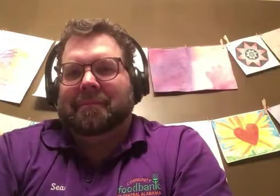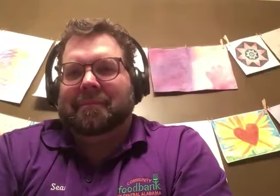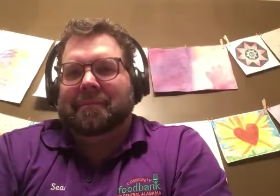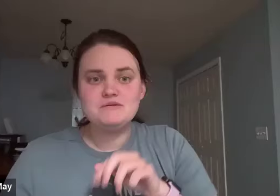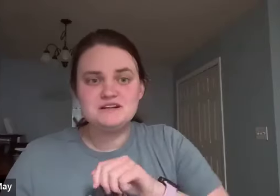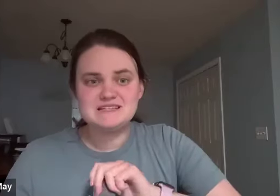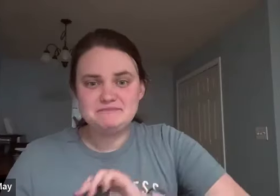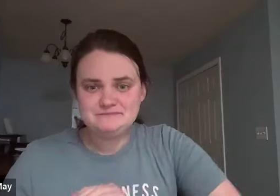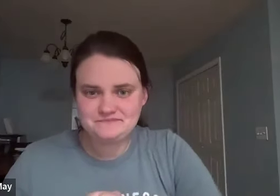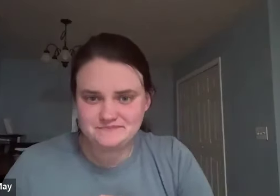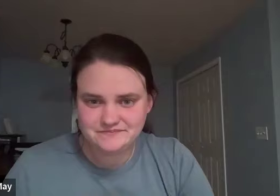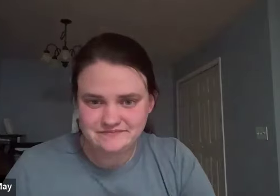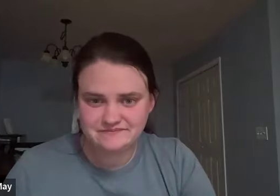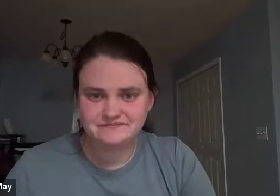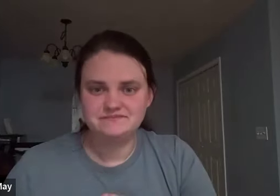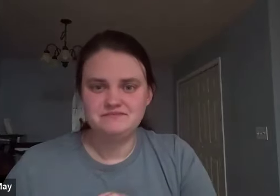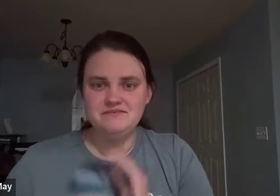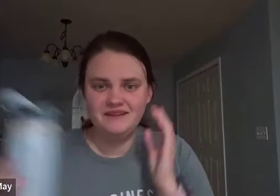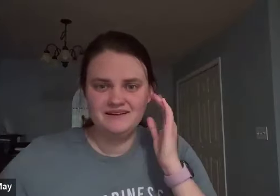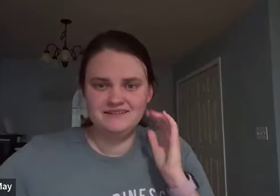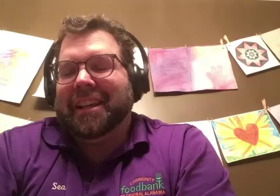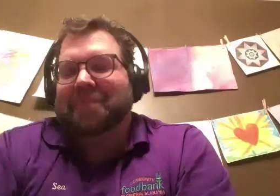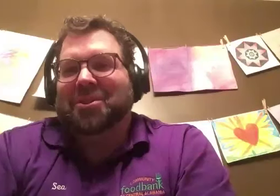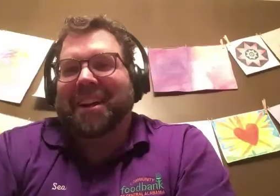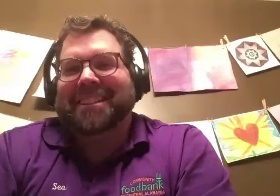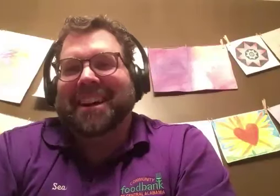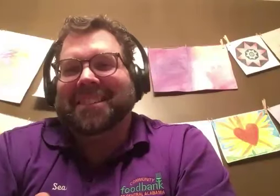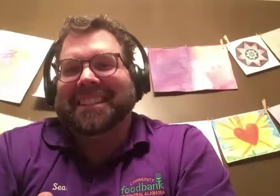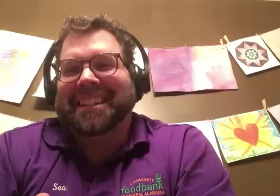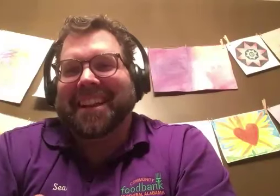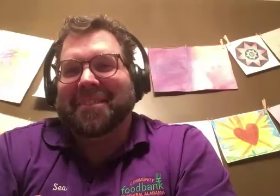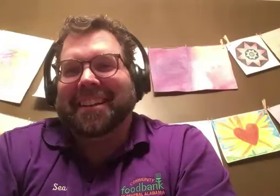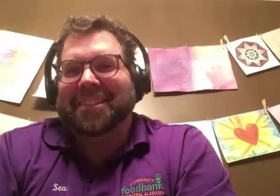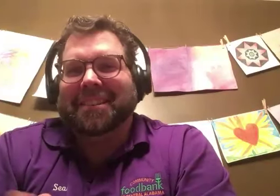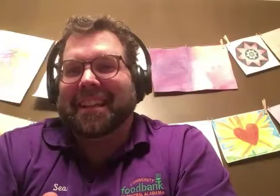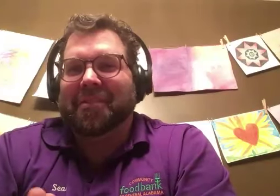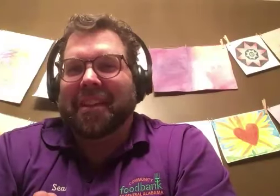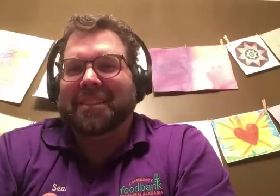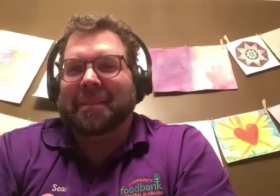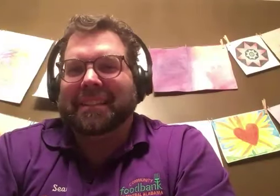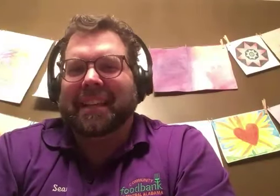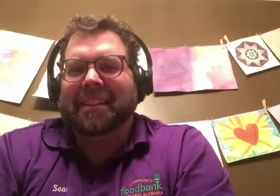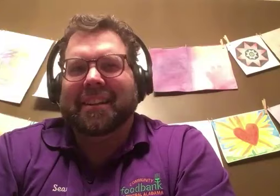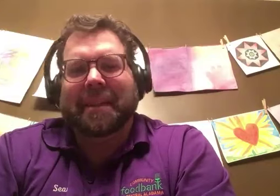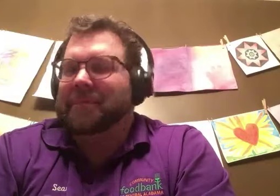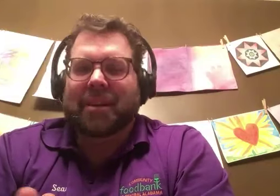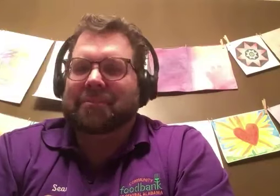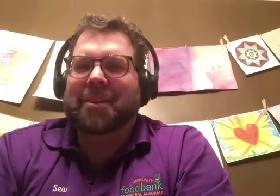But what were you going to say? I appreciate more direct conversation anyway. So it's like I'd rather somebody say, no, I'm